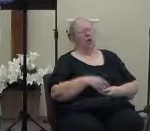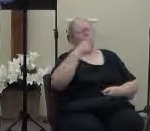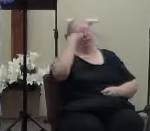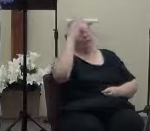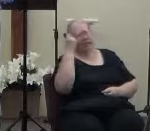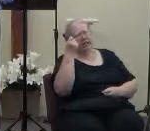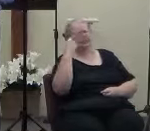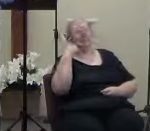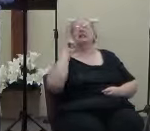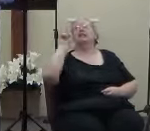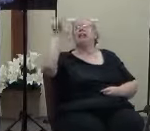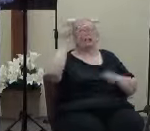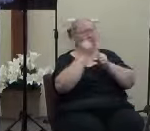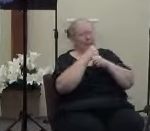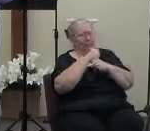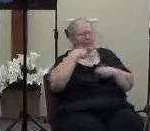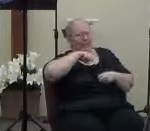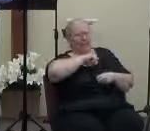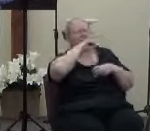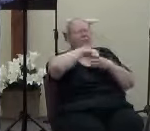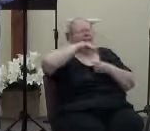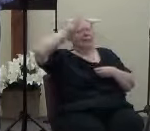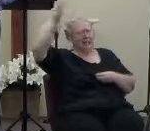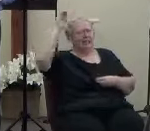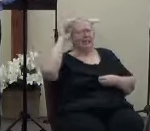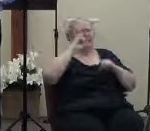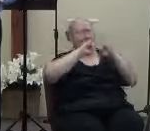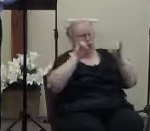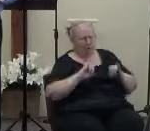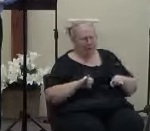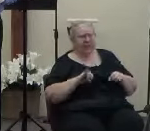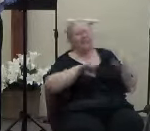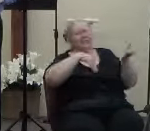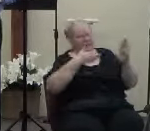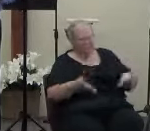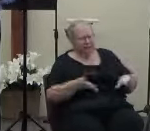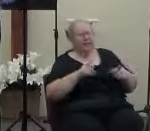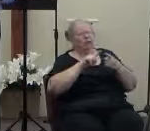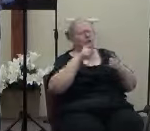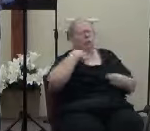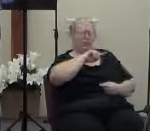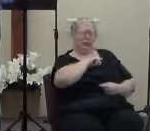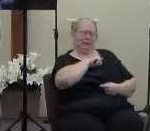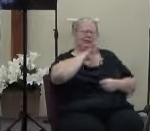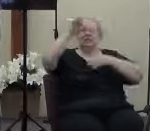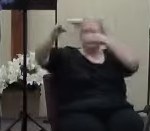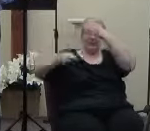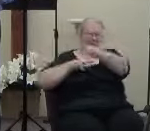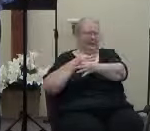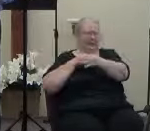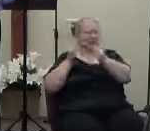Because He created us in His image. We died to ourselves. We gave our heart to Him, and He replaced it with His.